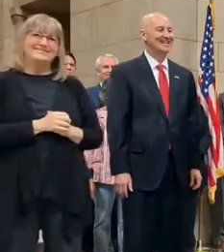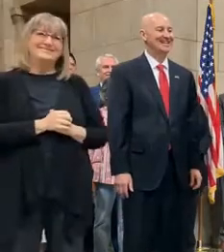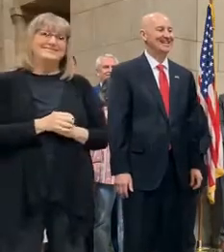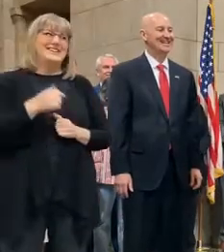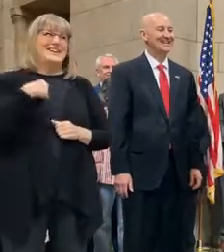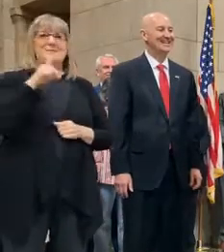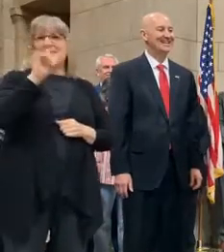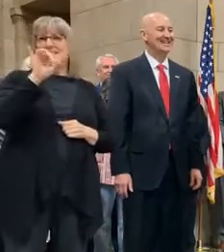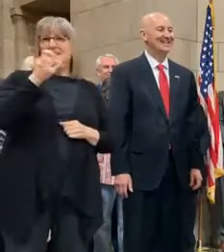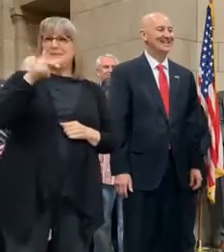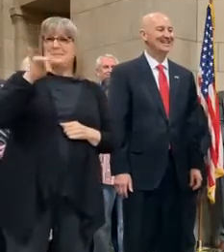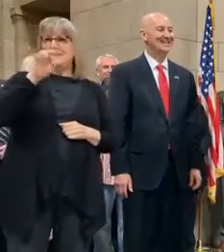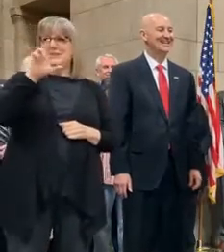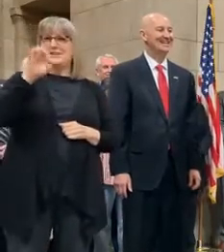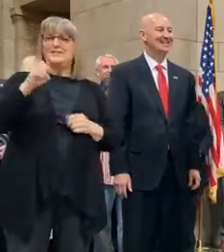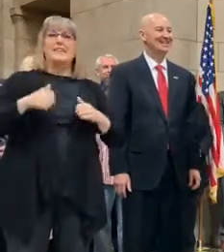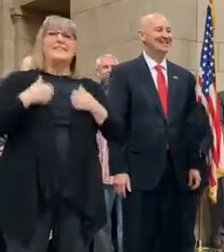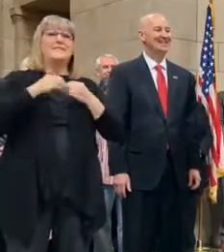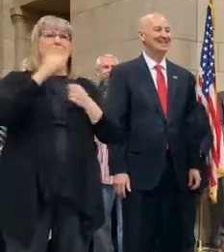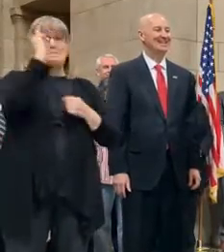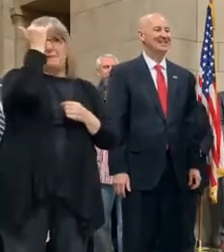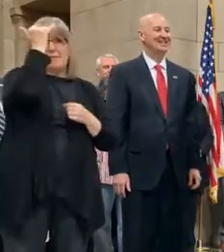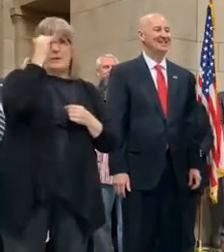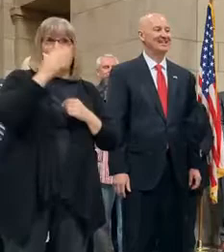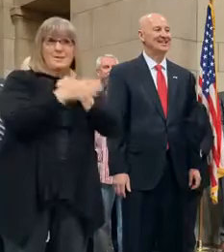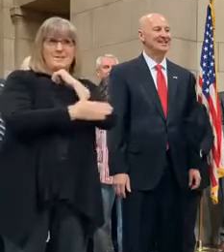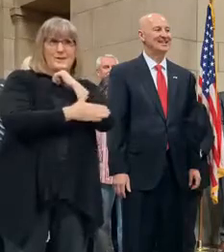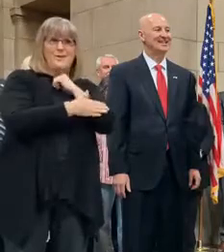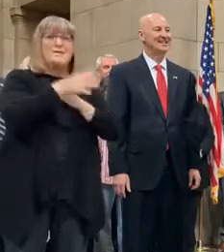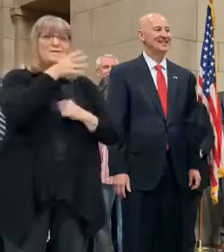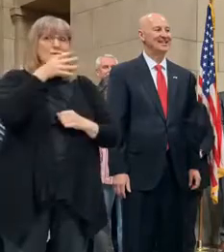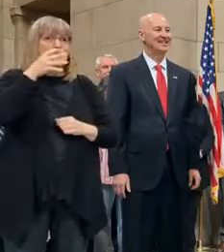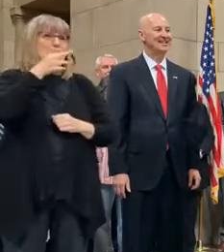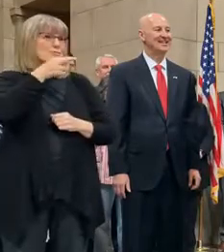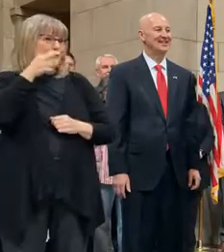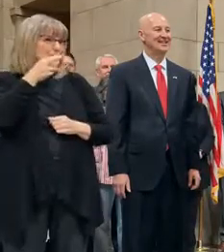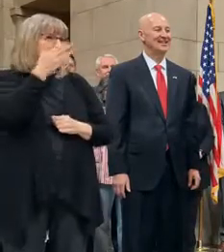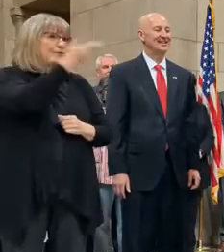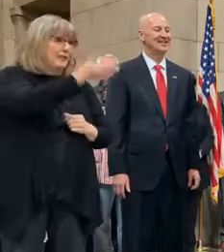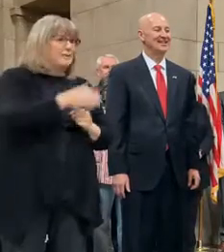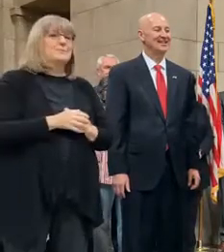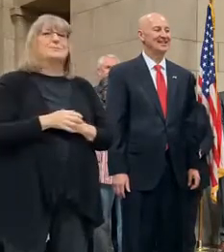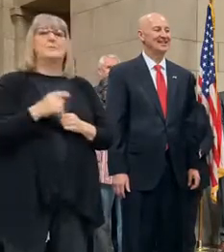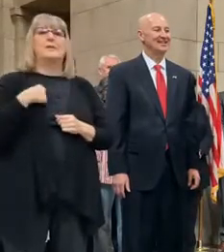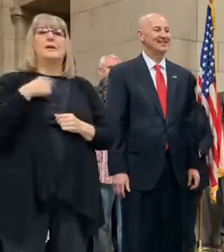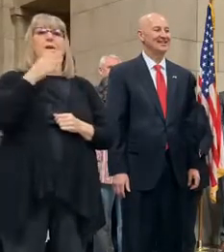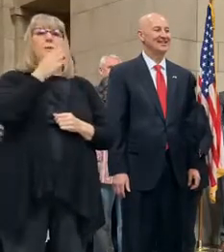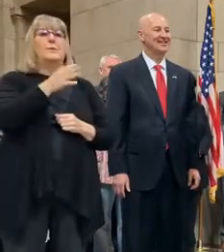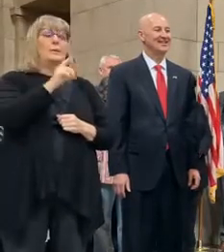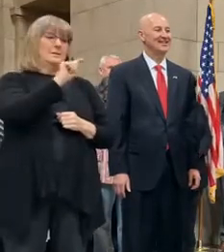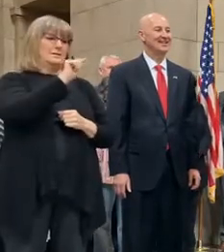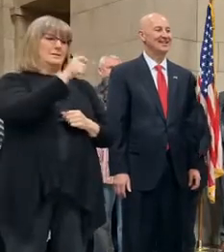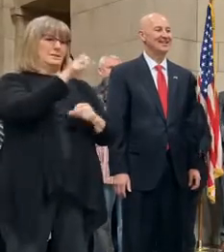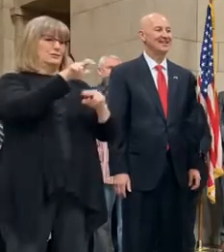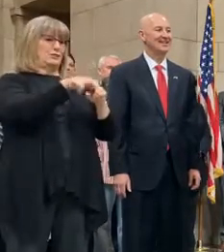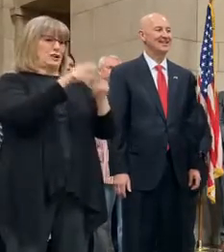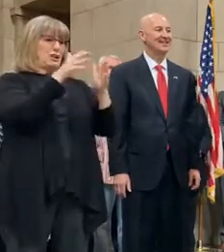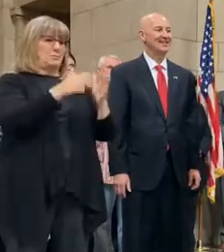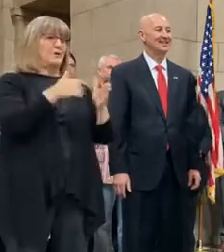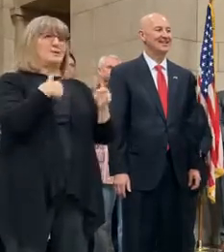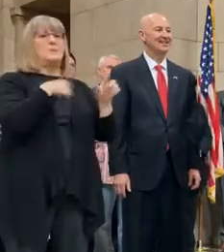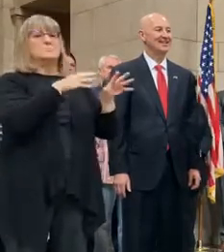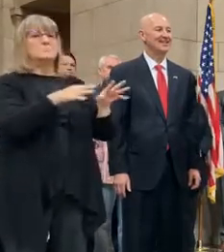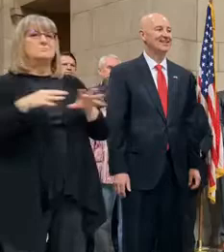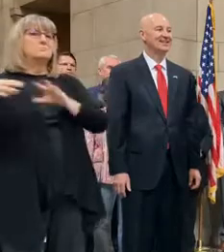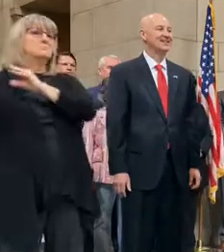the Dick Pierce. I live out in Buffalo County, farm and ranch out there, and I'm the outgoing tax chairman for the